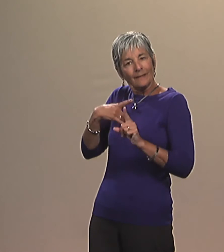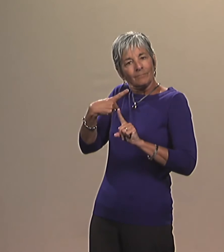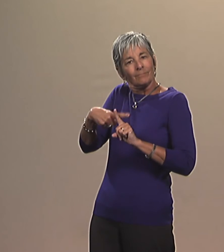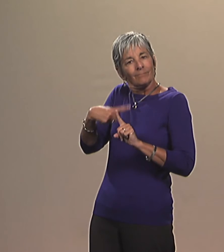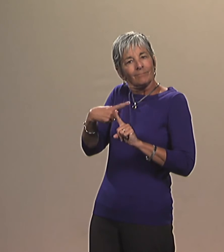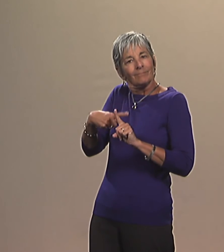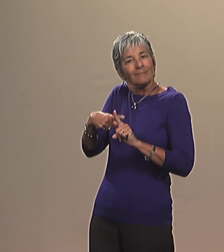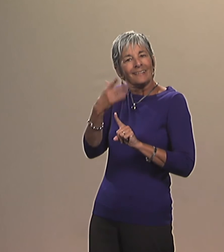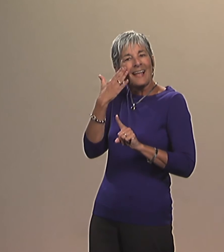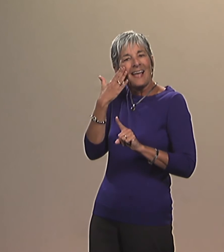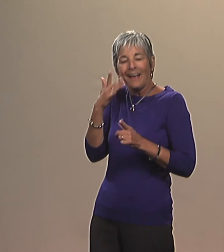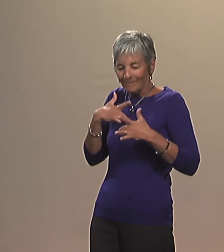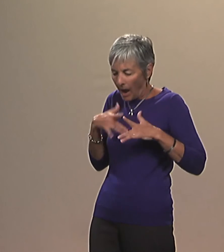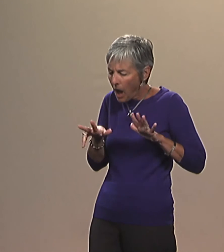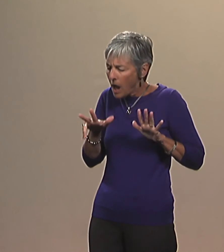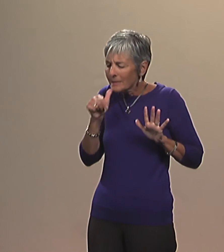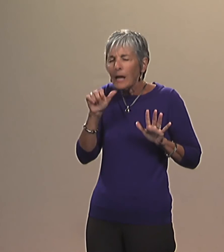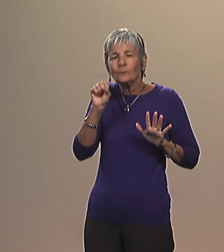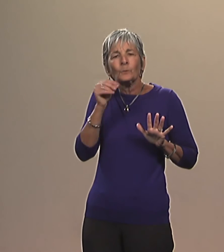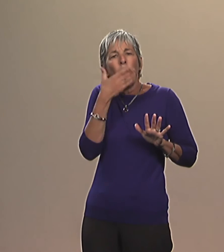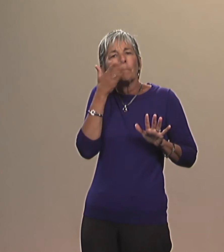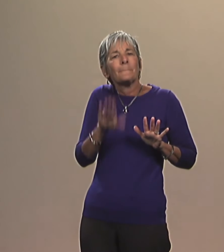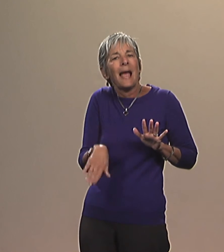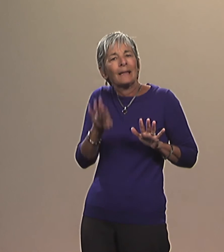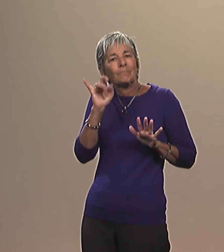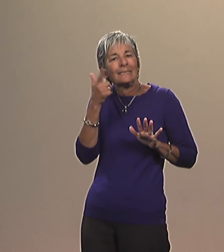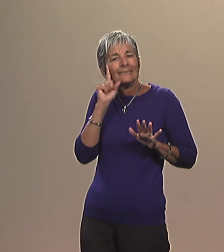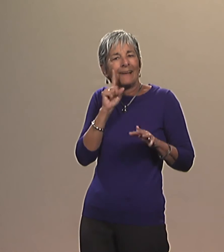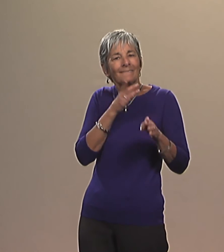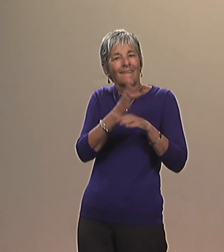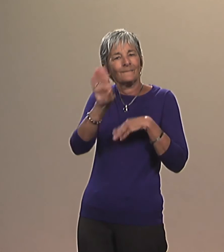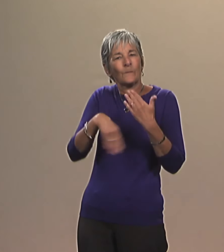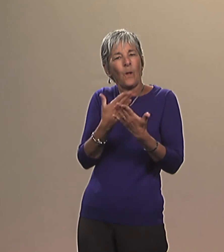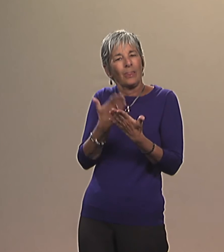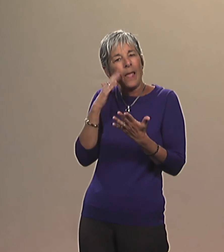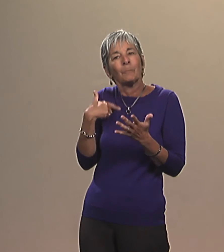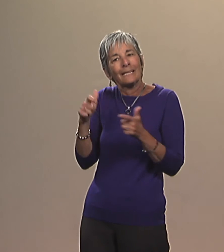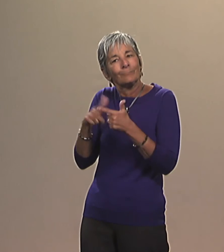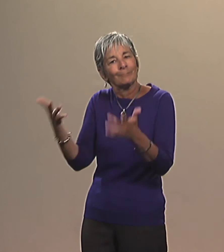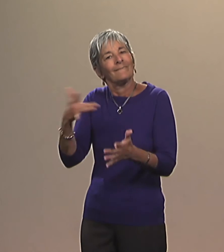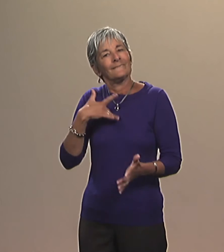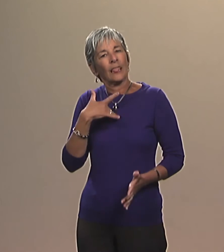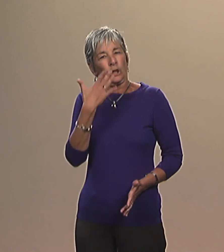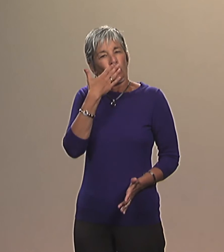It might leave them with a positive feeling and give them the sense that it's not so bad being deaf after all. They'd feel good.